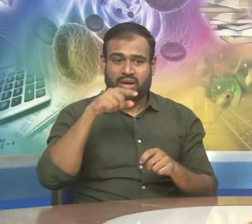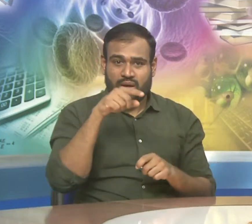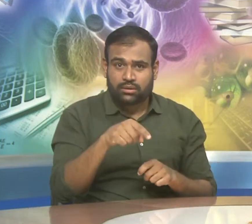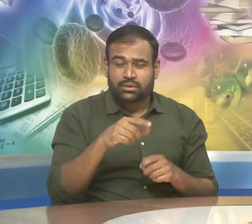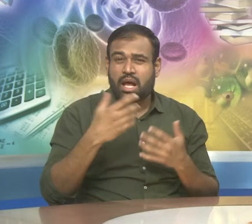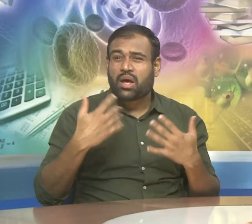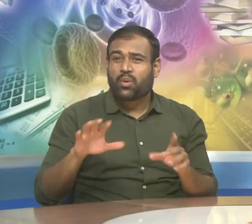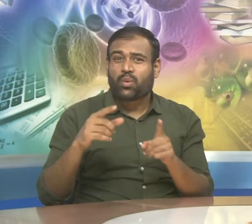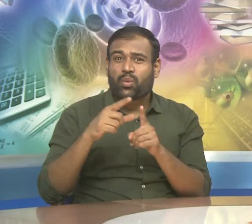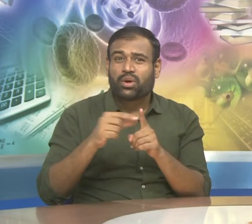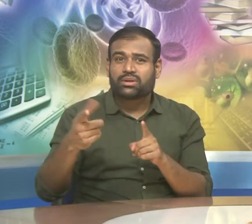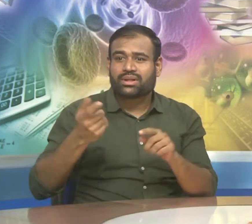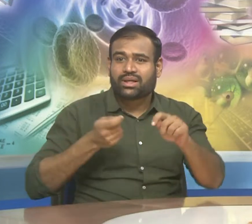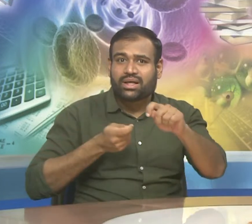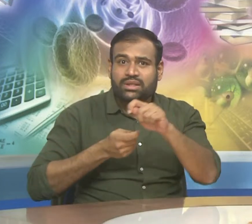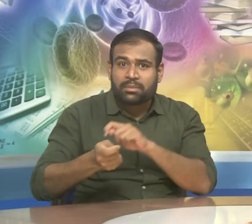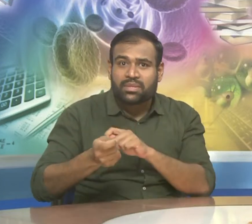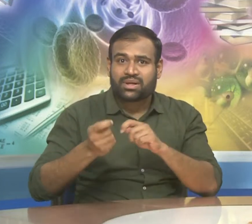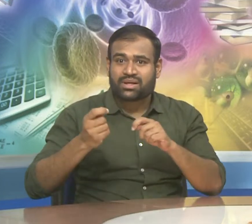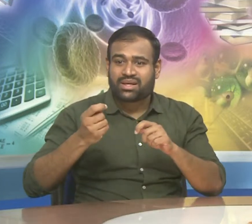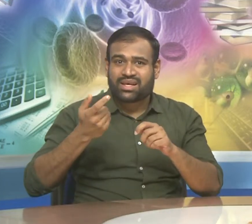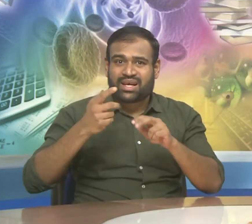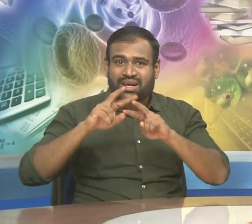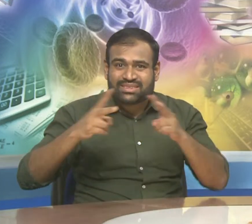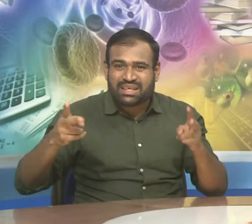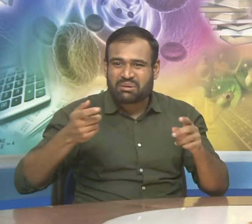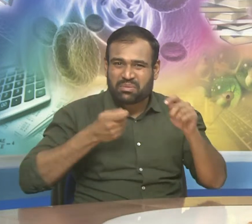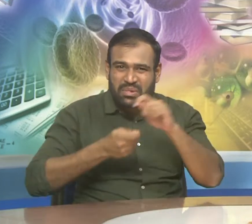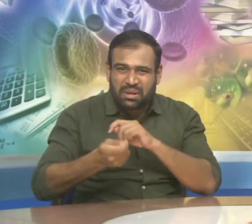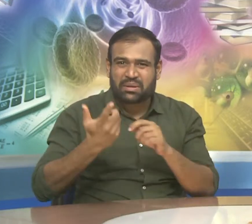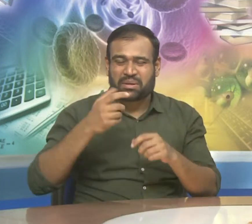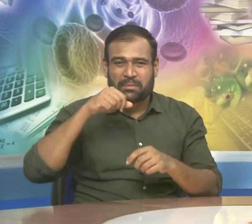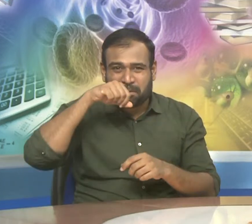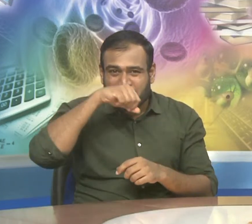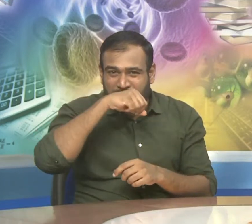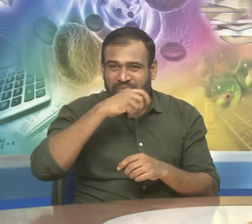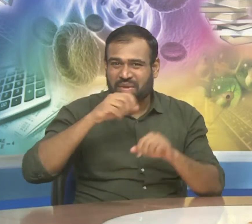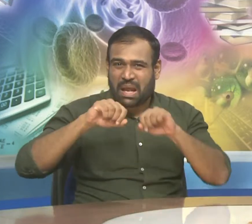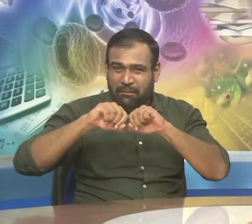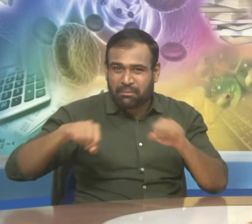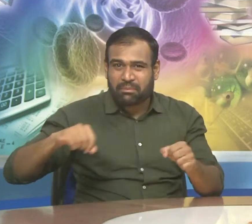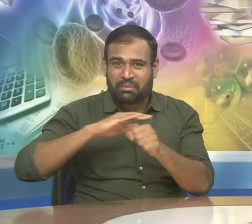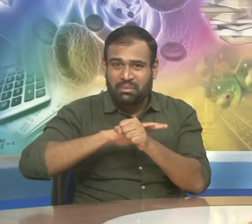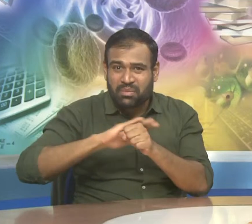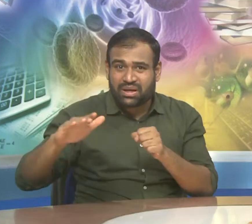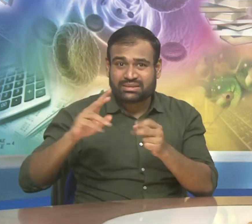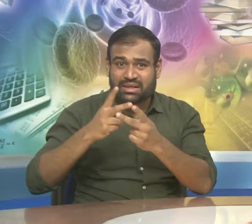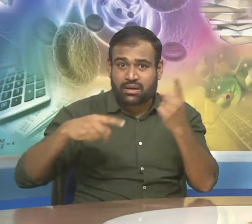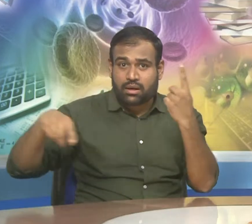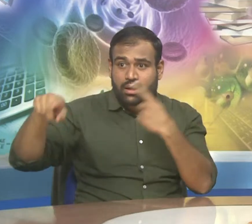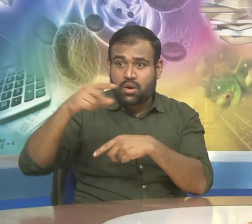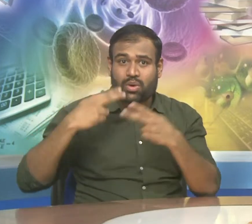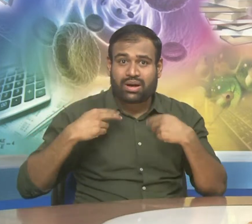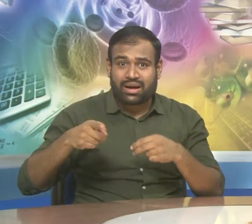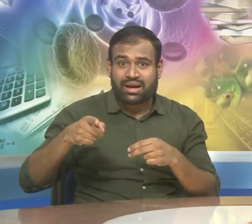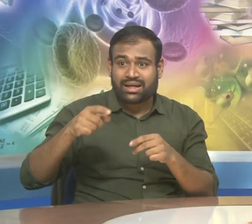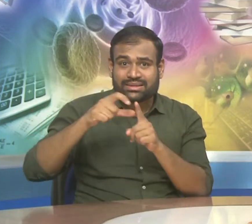When the district court exercises its jurisdiction in criminal cases under